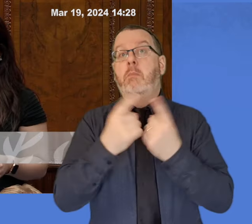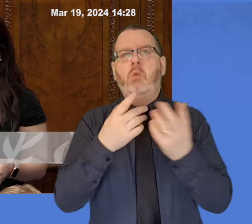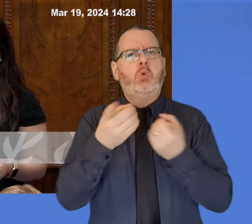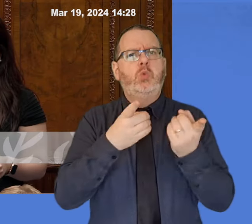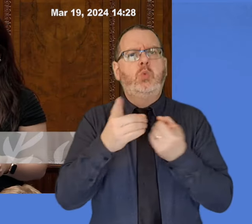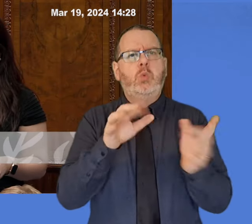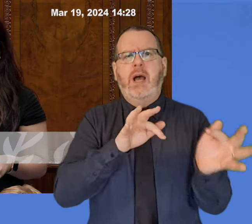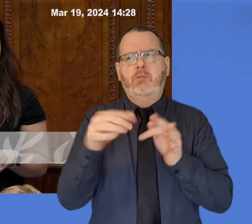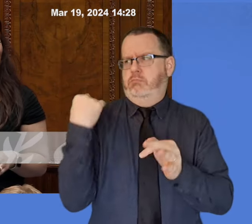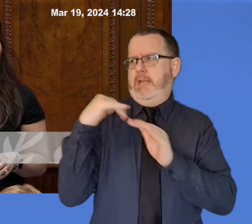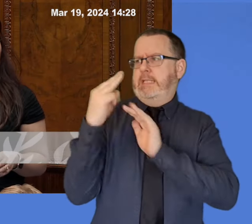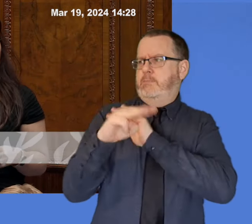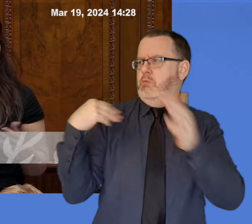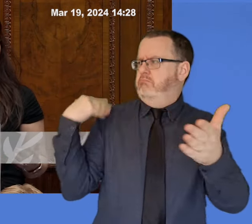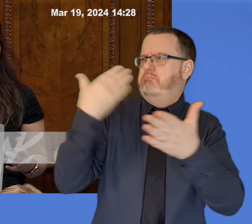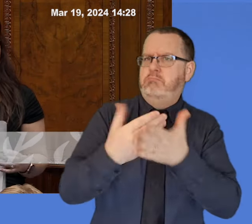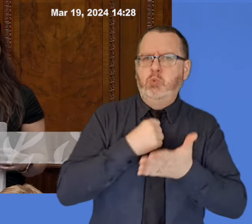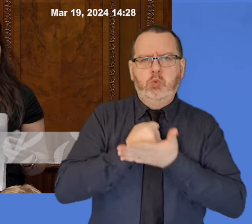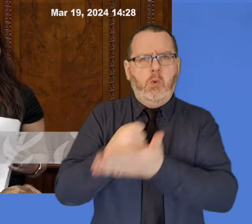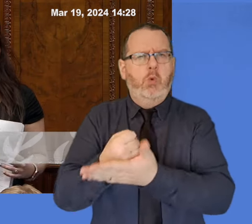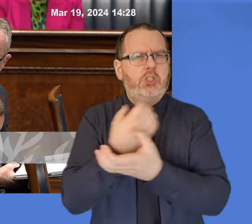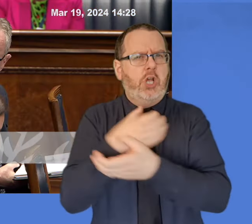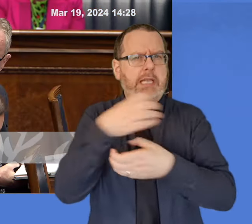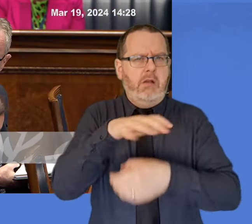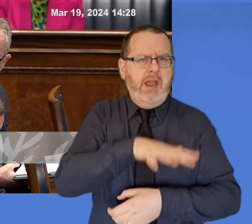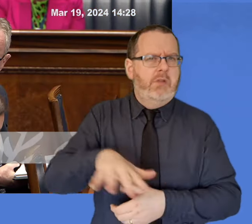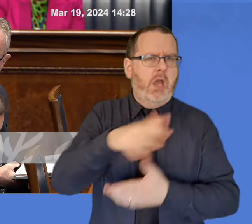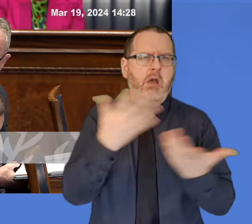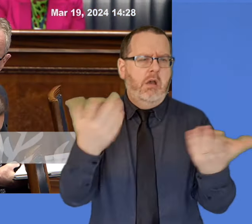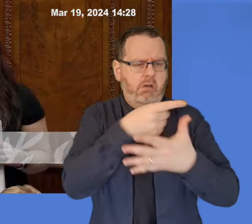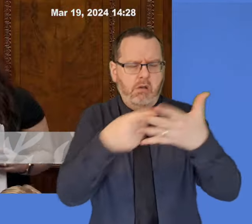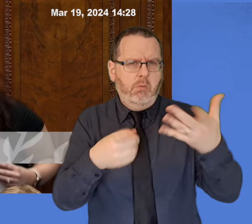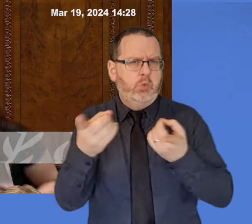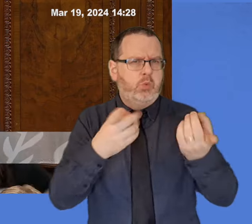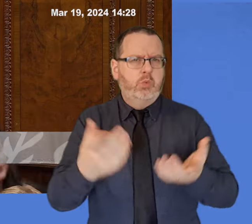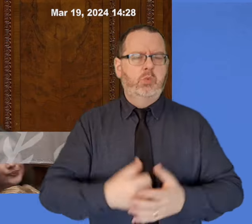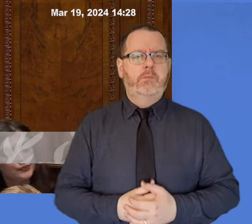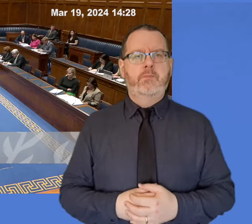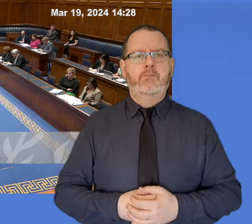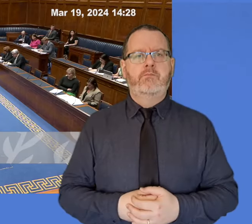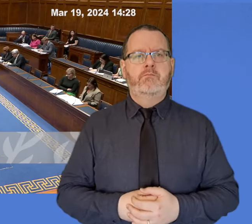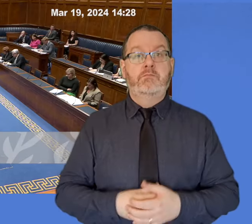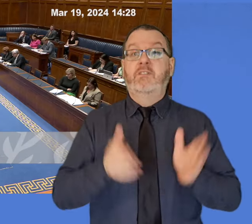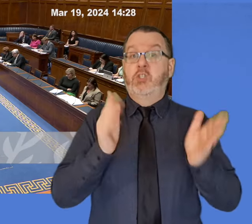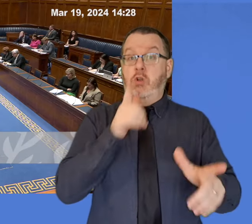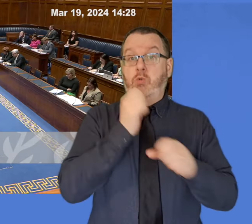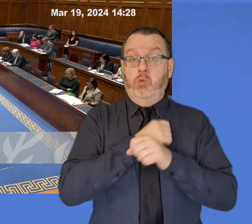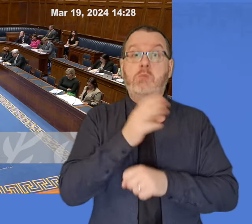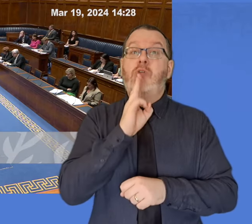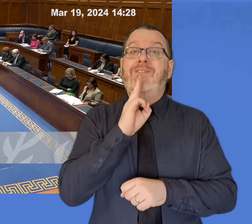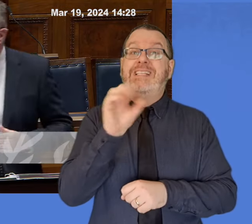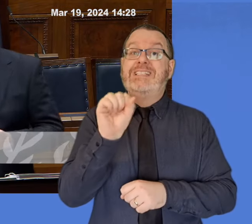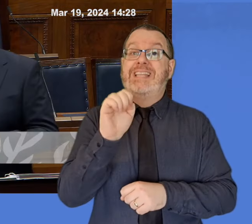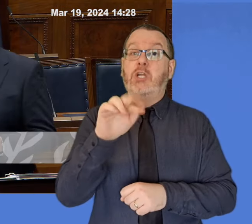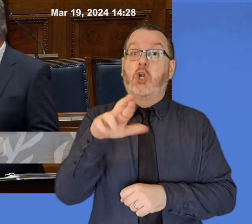this. But what steps or immediate actions has your department taken since last month to support this sector? Minister, some which I've just